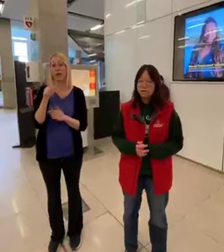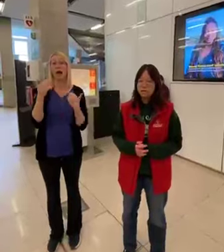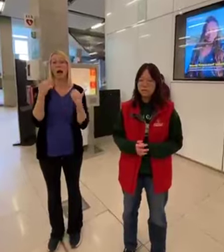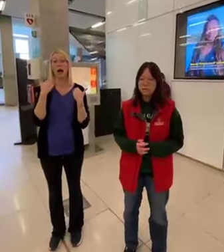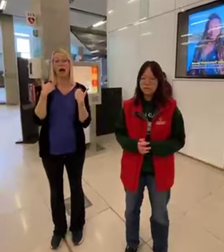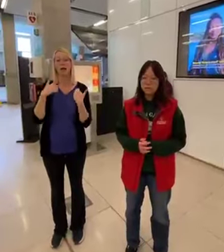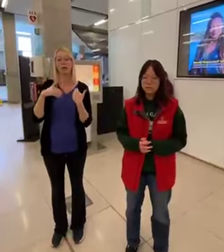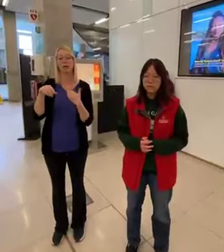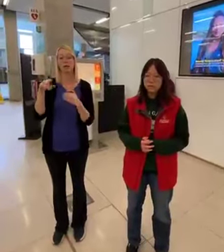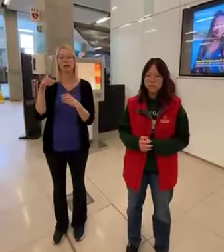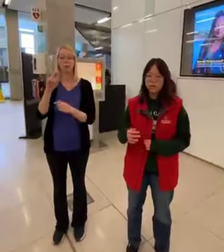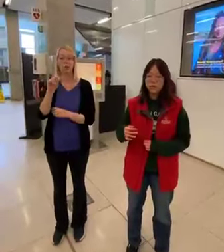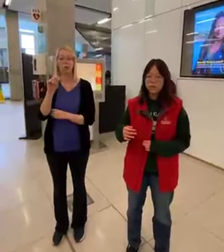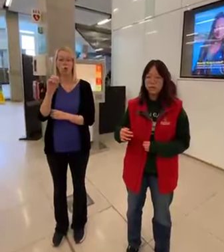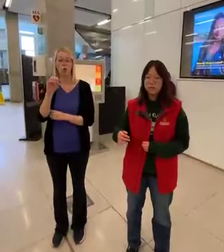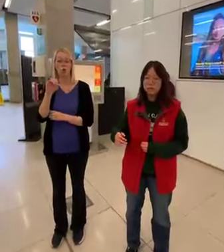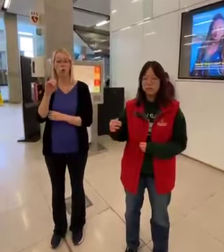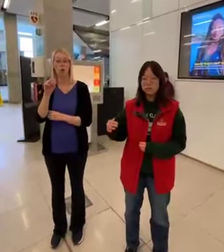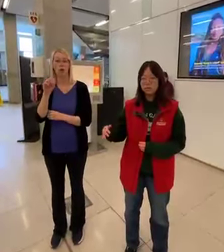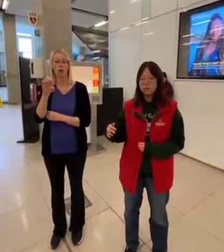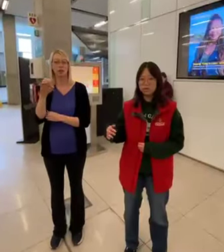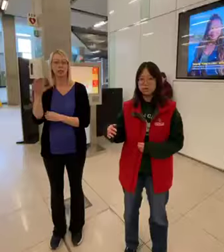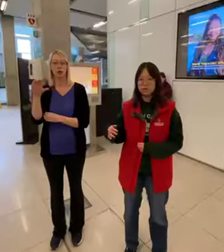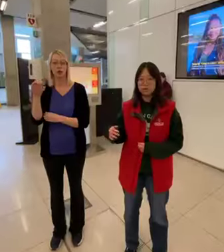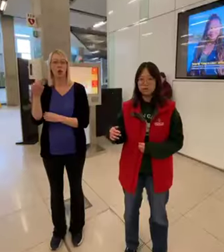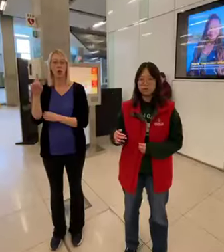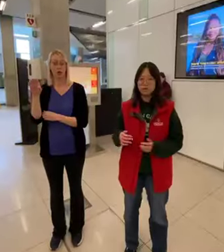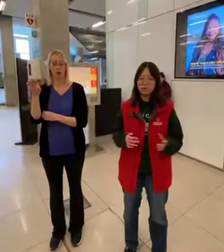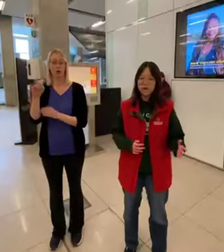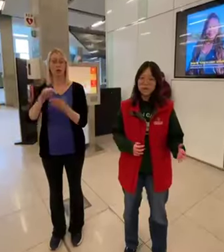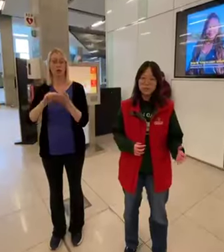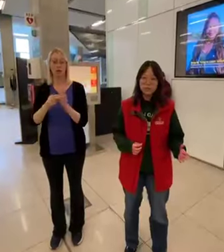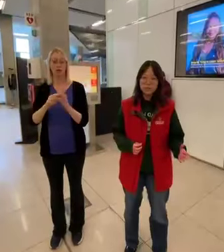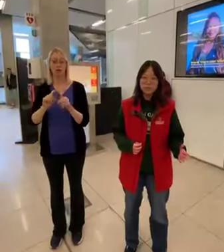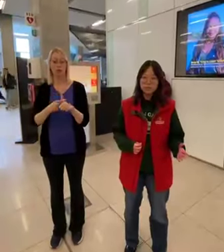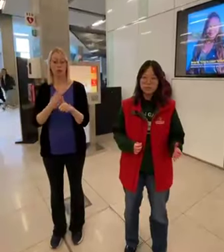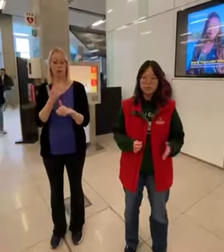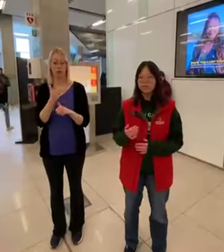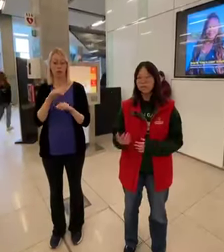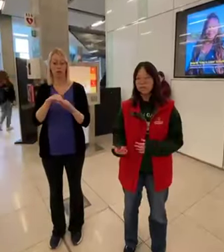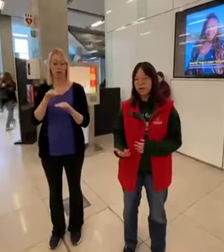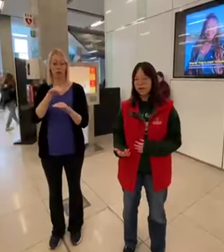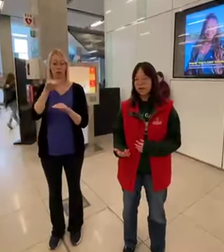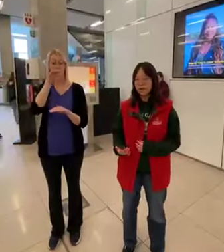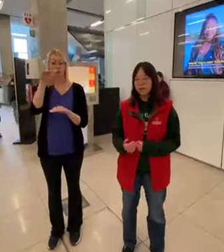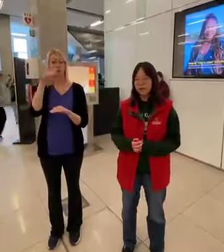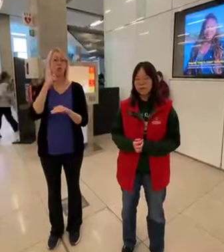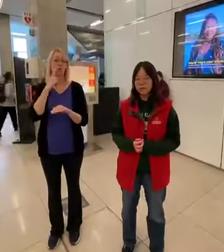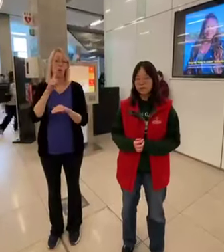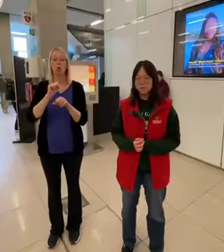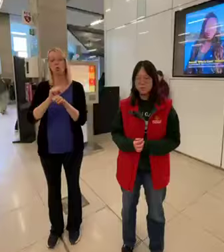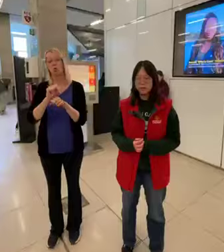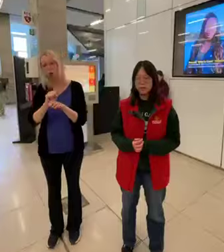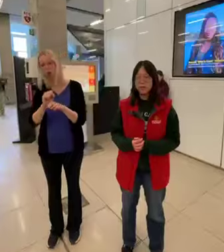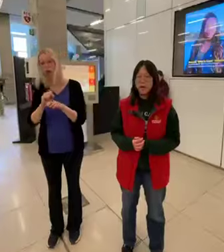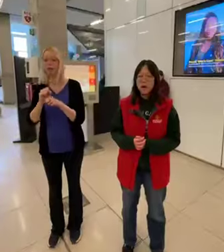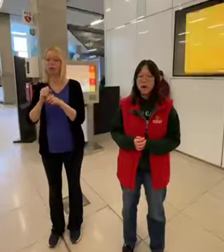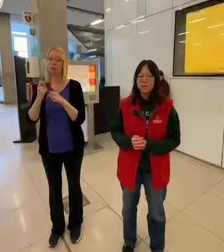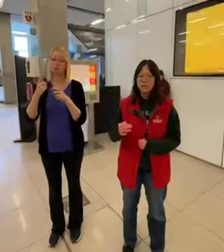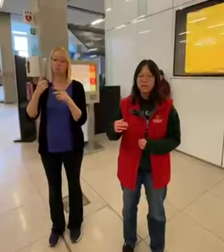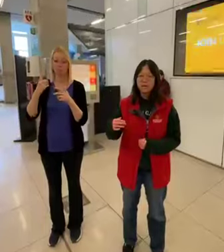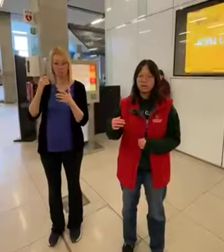code. So essentially with TFDL, the first 3 floors are used for a bunch of talking with other students, kind of working out loud, anything that you would